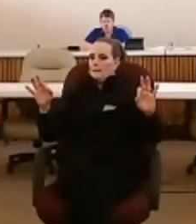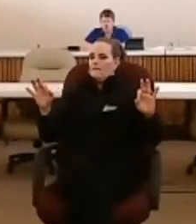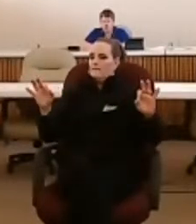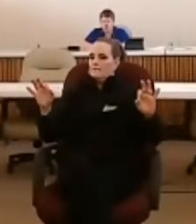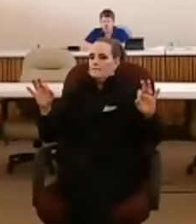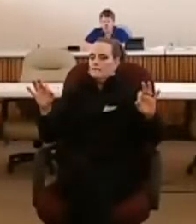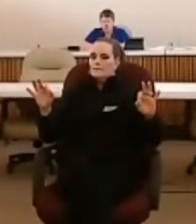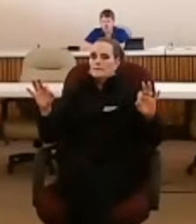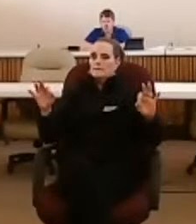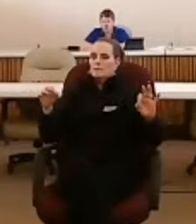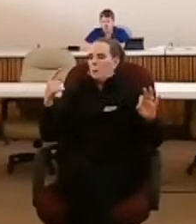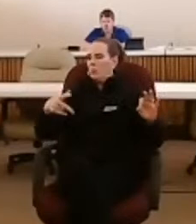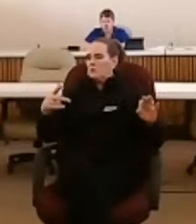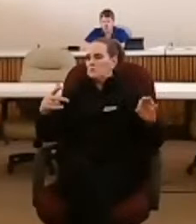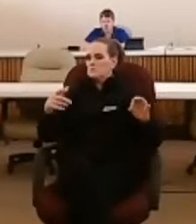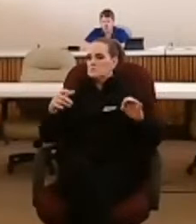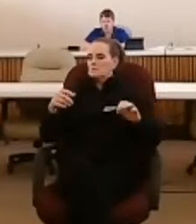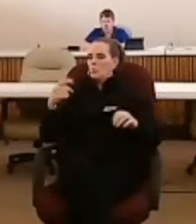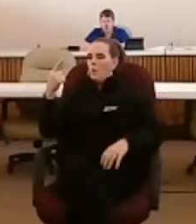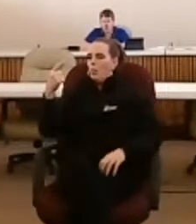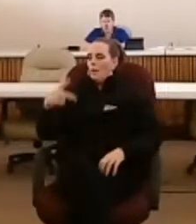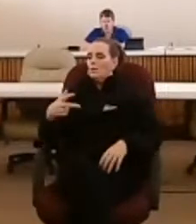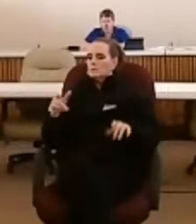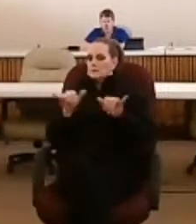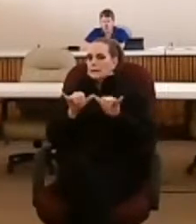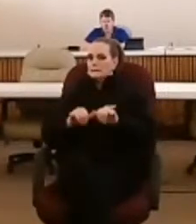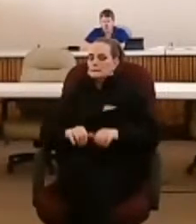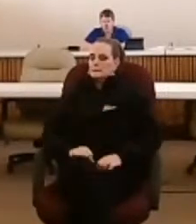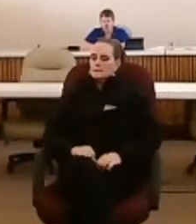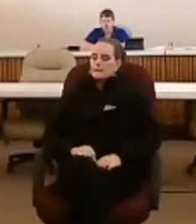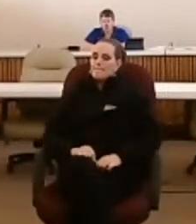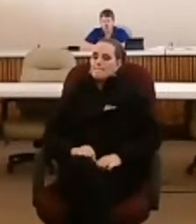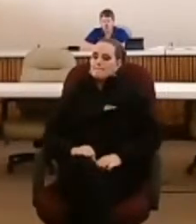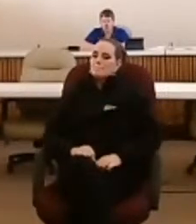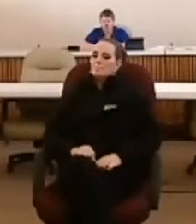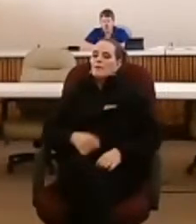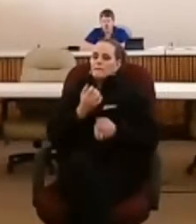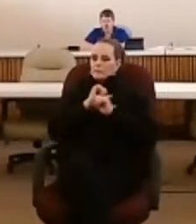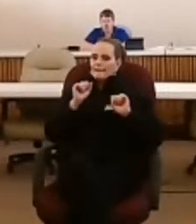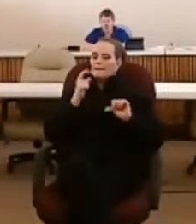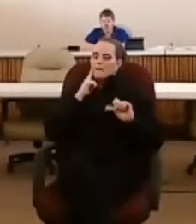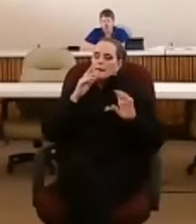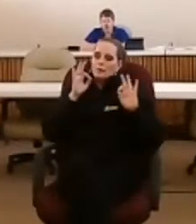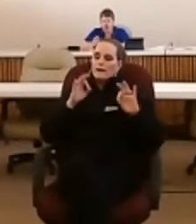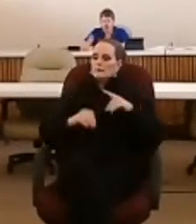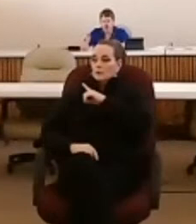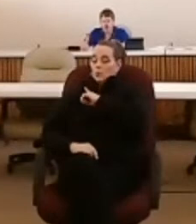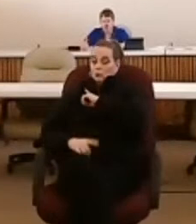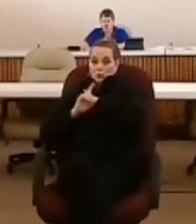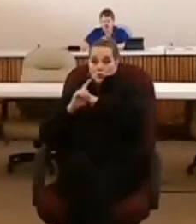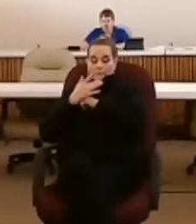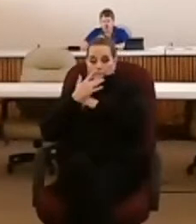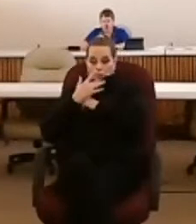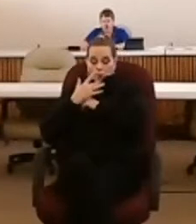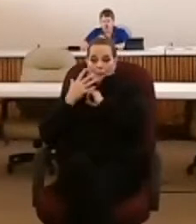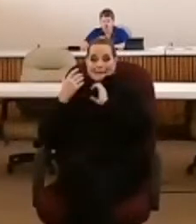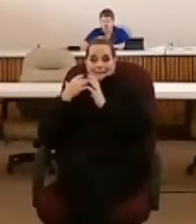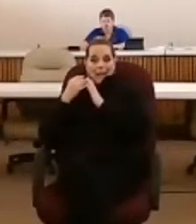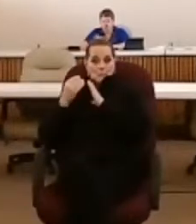For it would be for safety, the buses, Okay. the ambulances and garbage So would trucks. you guys prefer that the outside